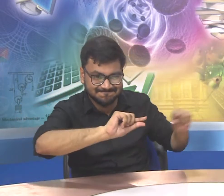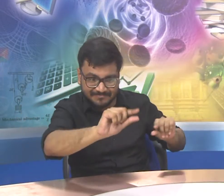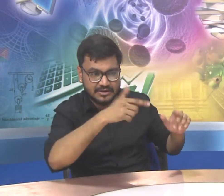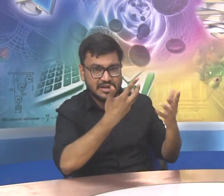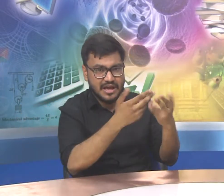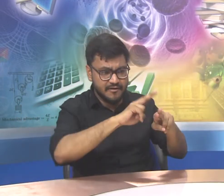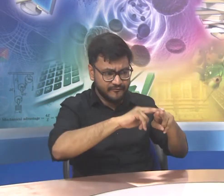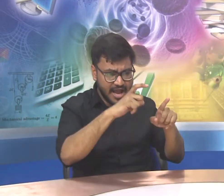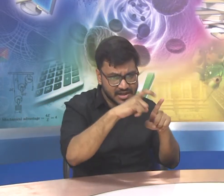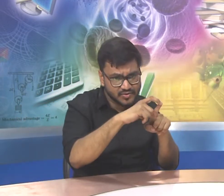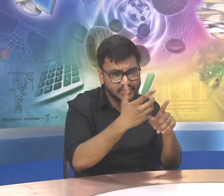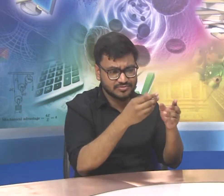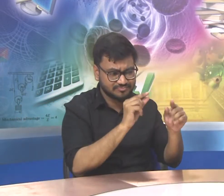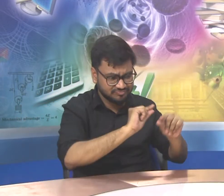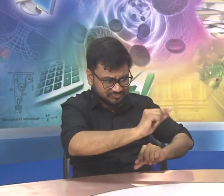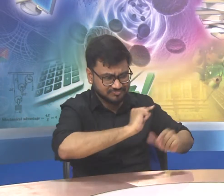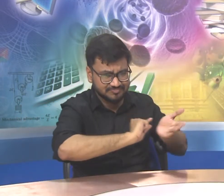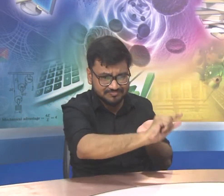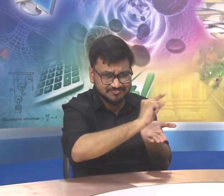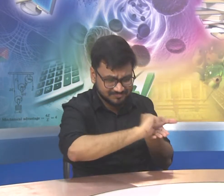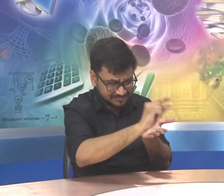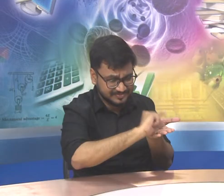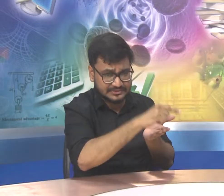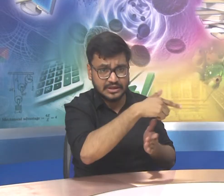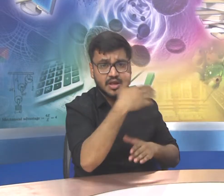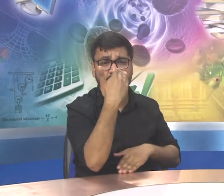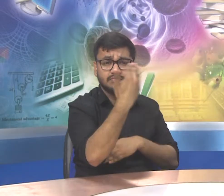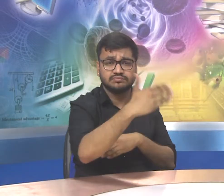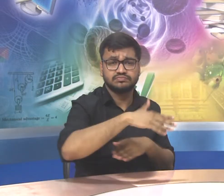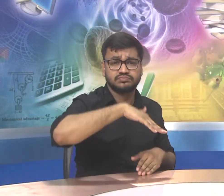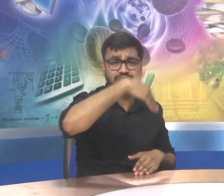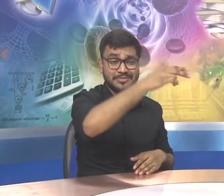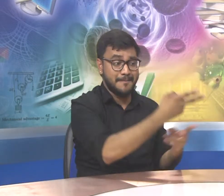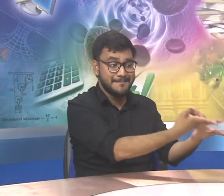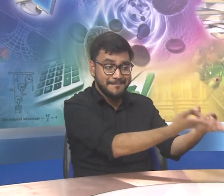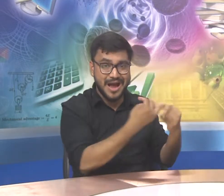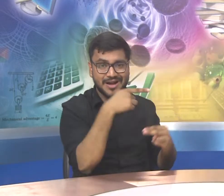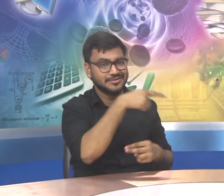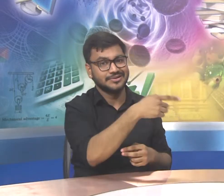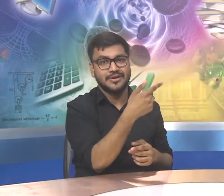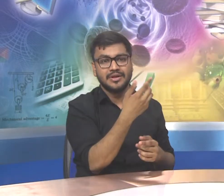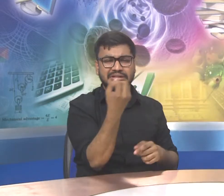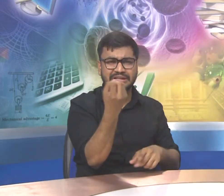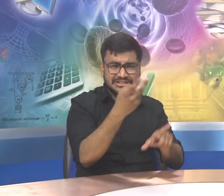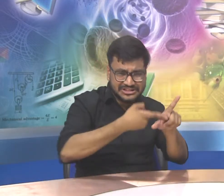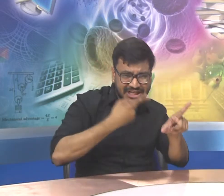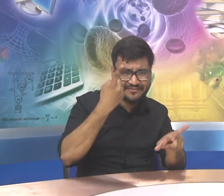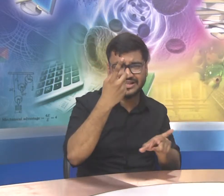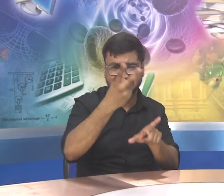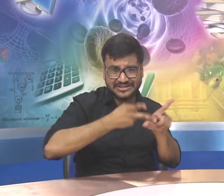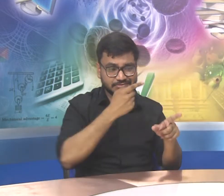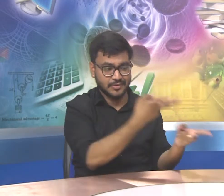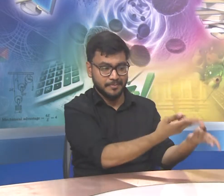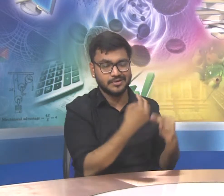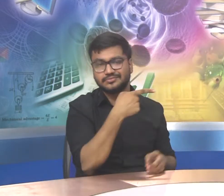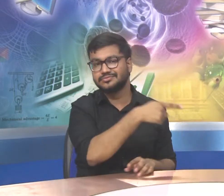This type of deposit account allows deposit to be made of an amount for